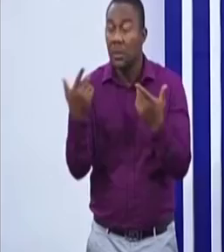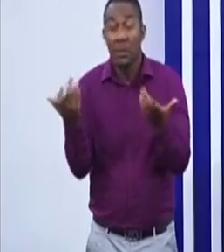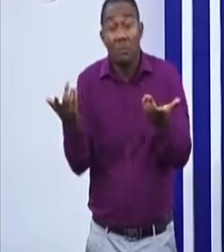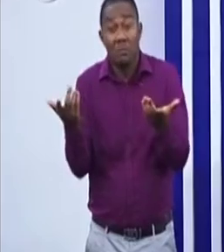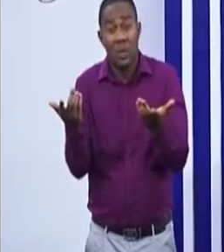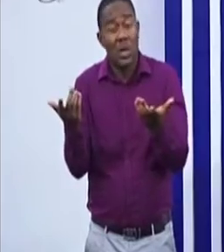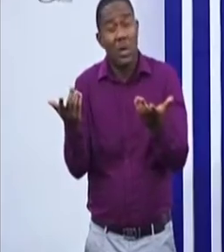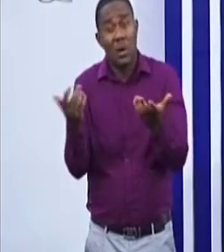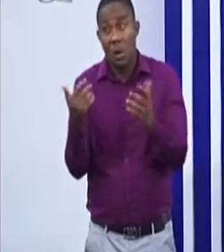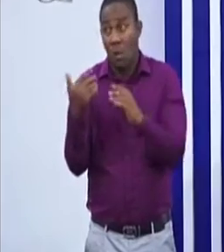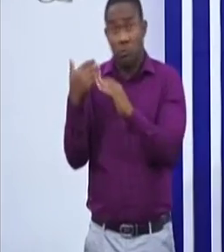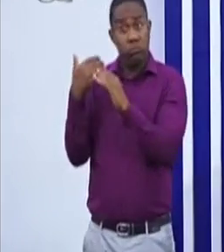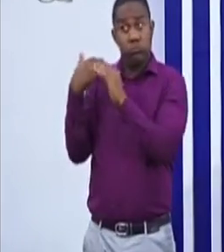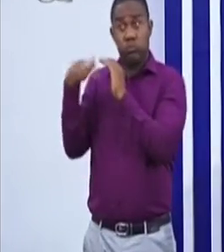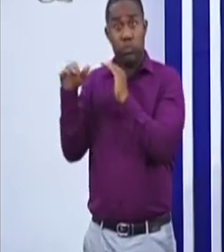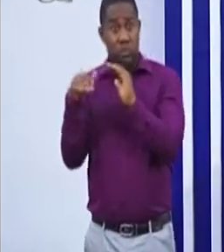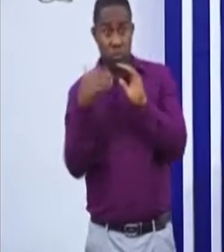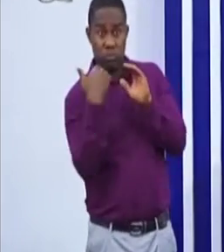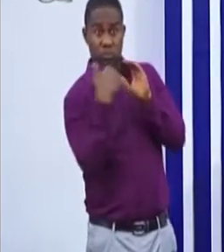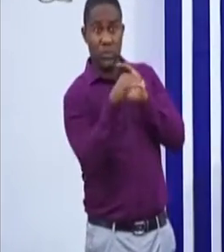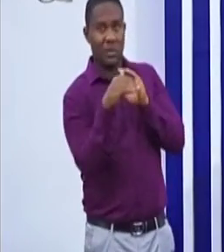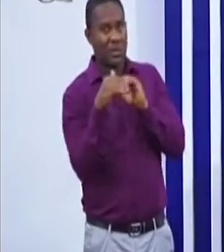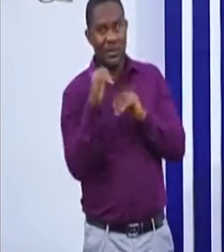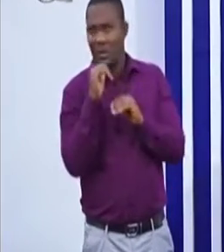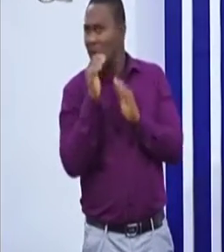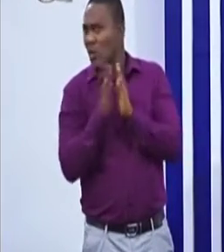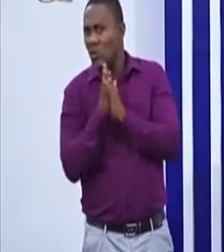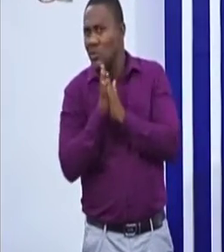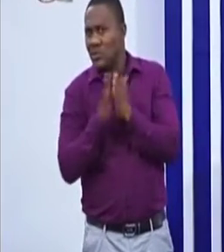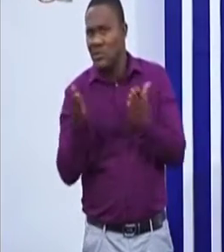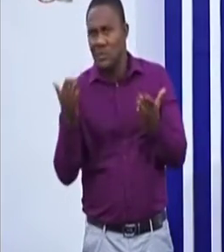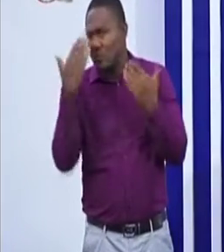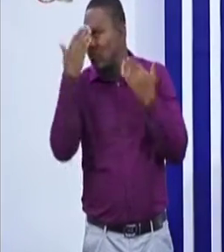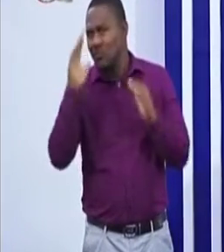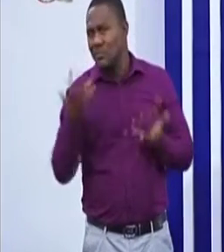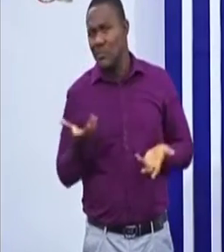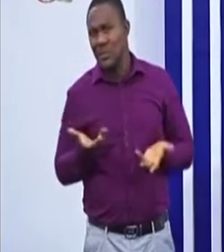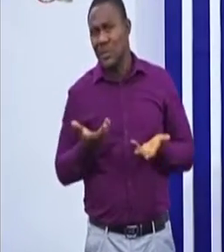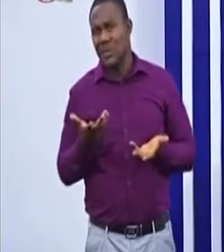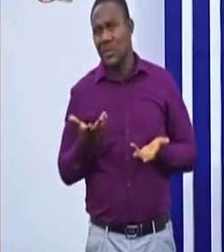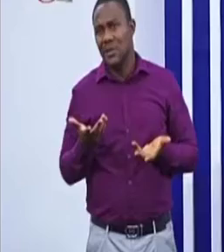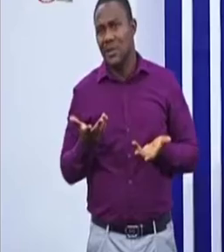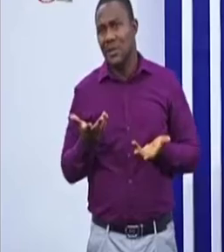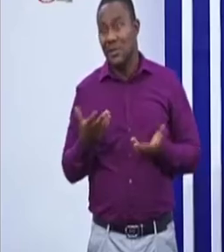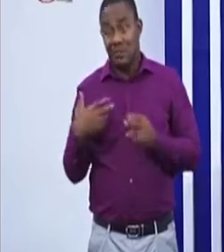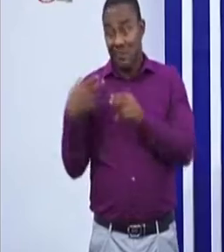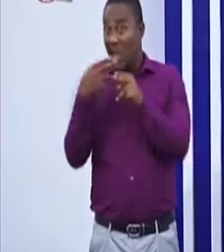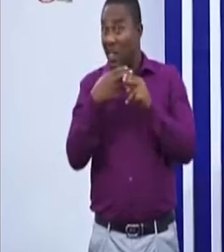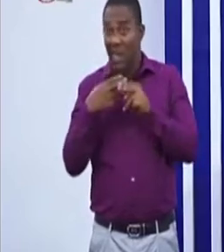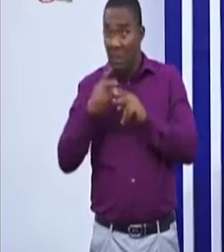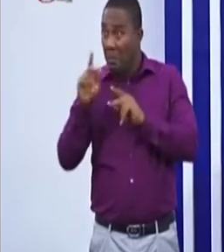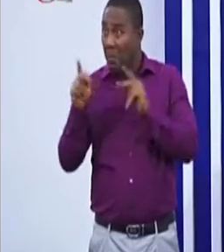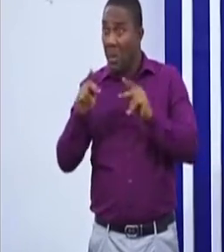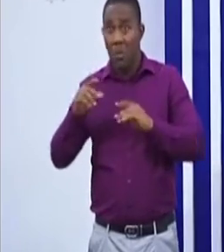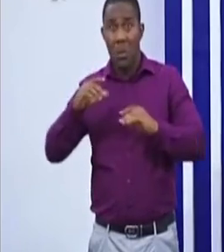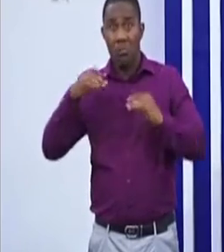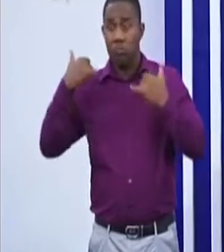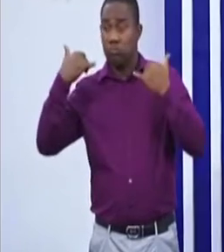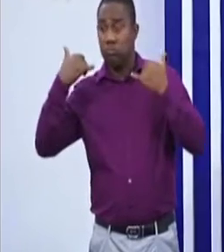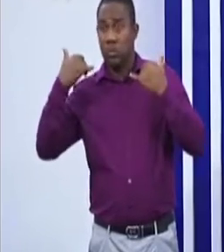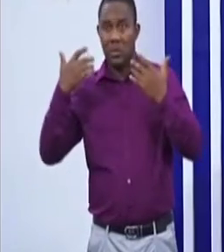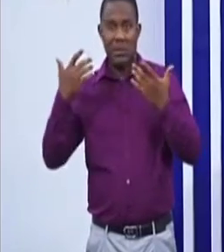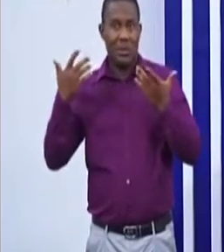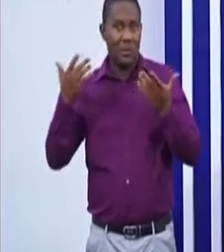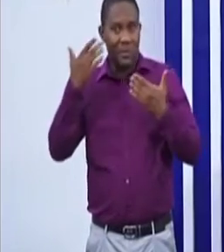who is sending which message to whom. We're only interested, we don't even know who, we don't have the names of anybody. We're